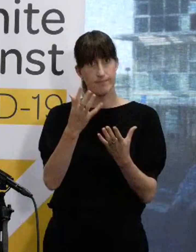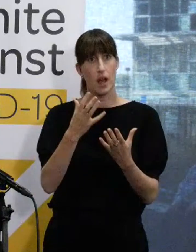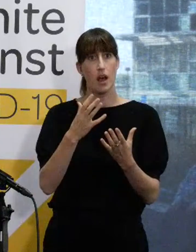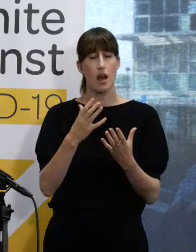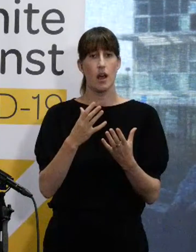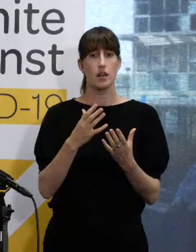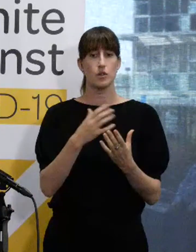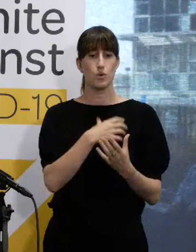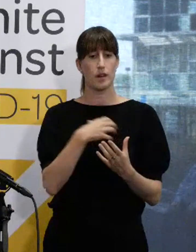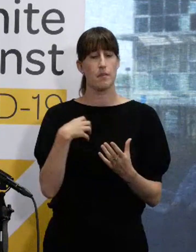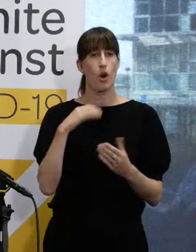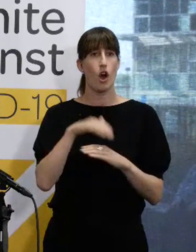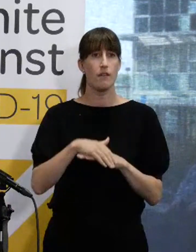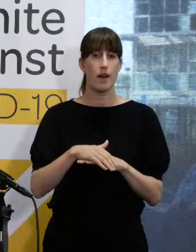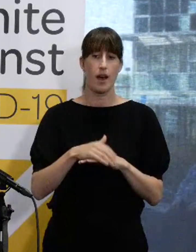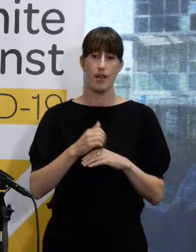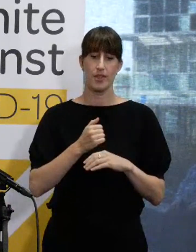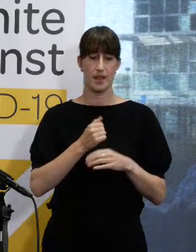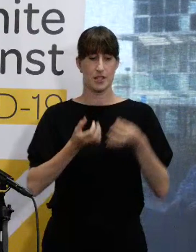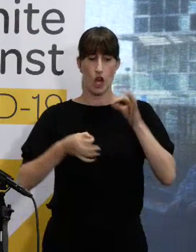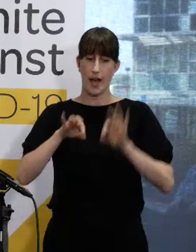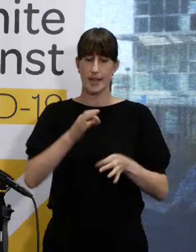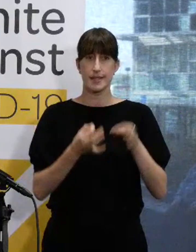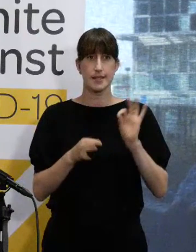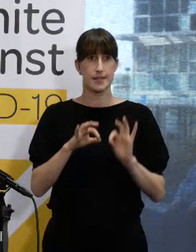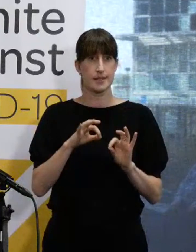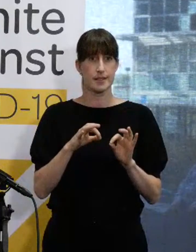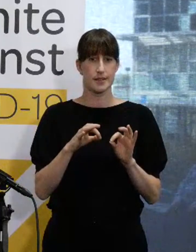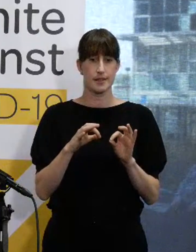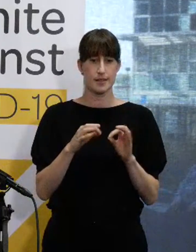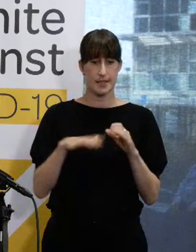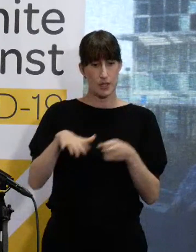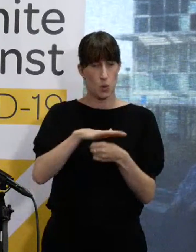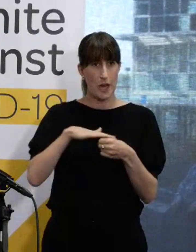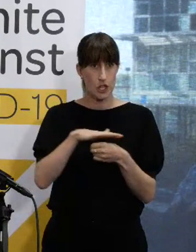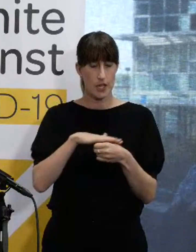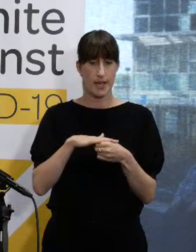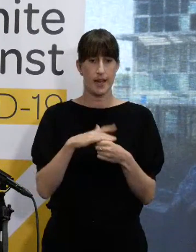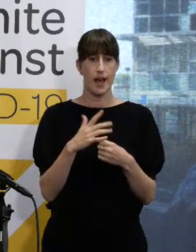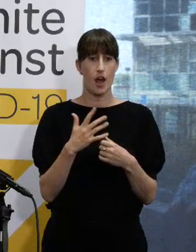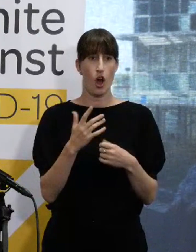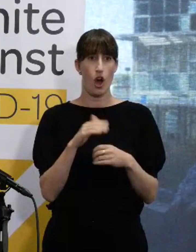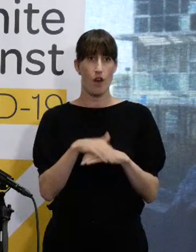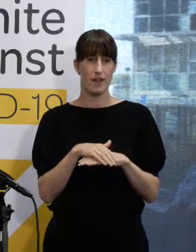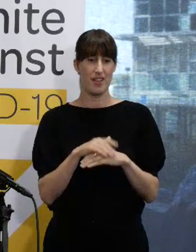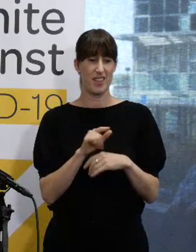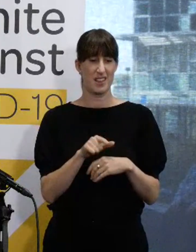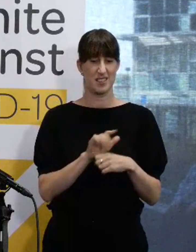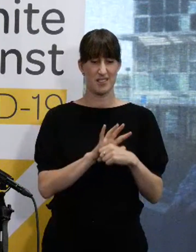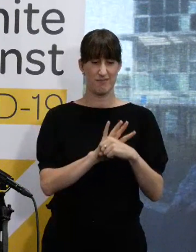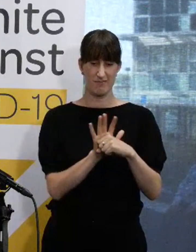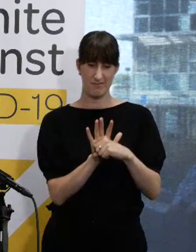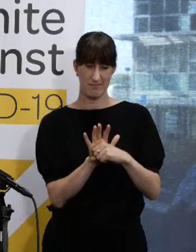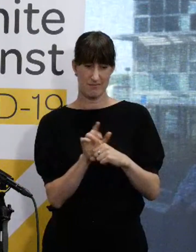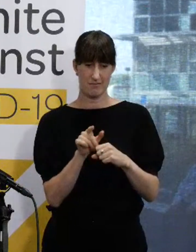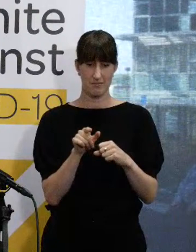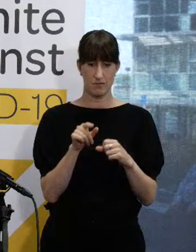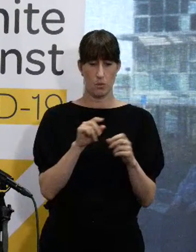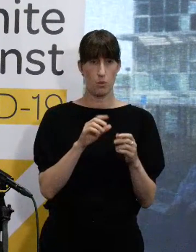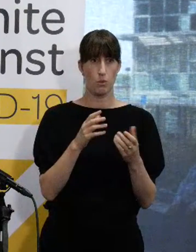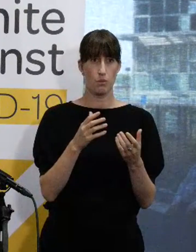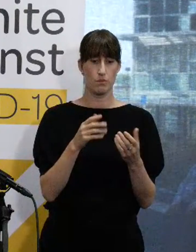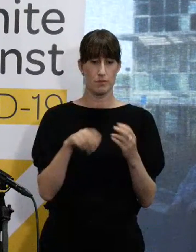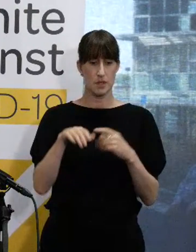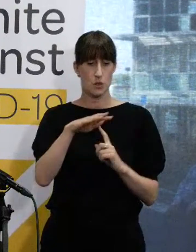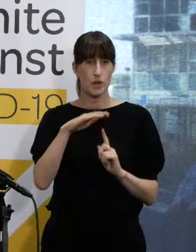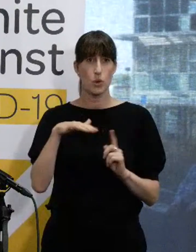assessment of where these infections might be arising, and I've covered that here, but also some thoughts about